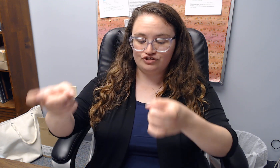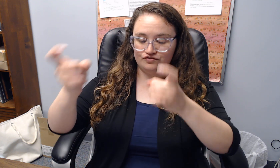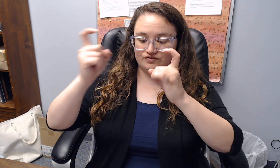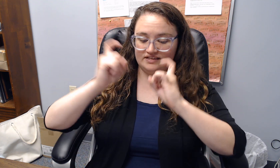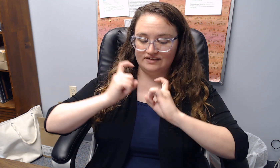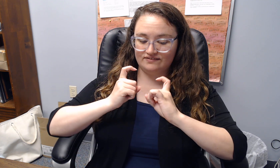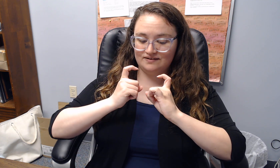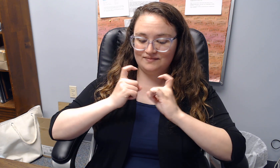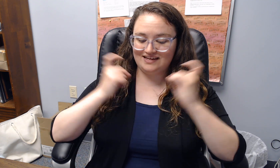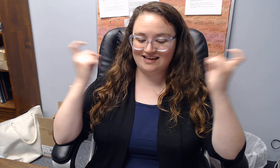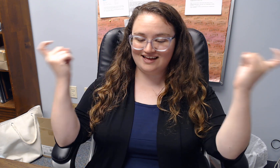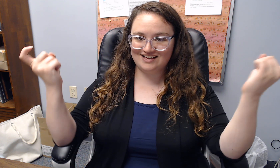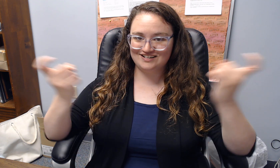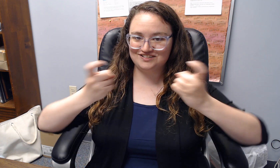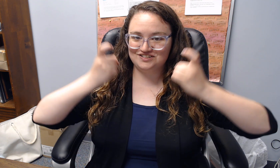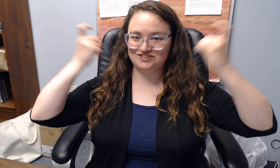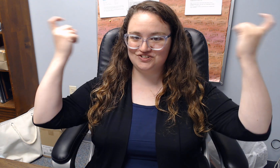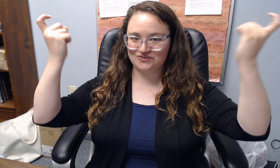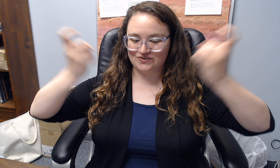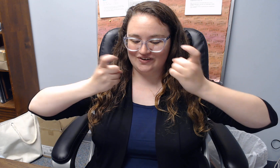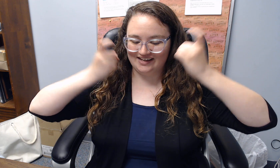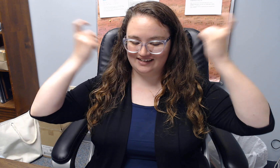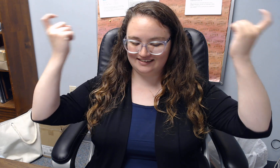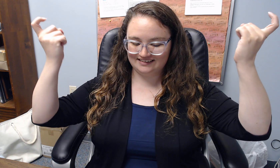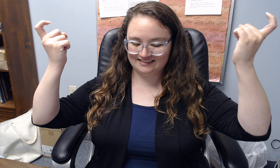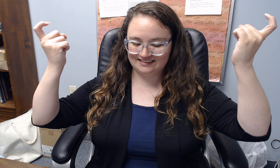You've given me joy.